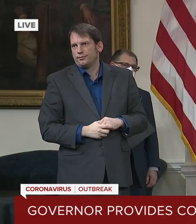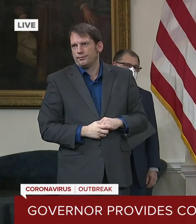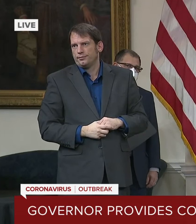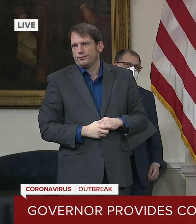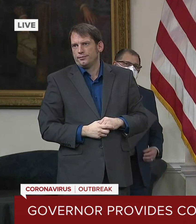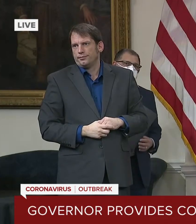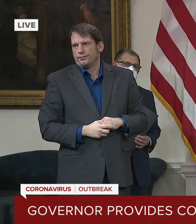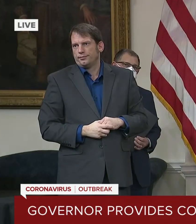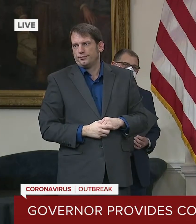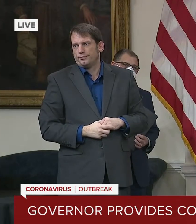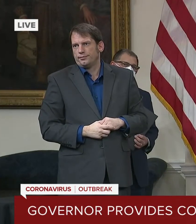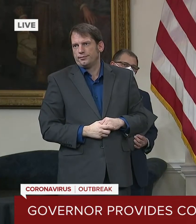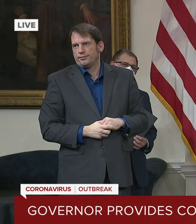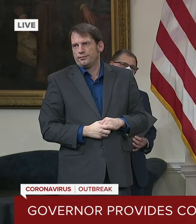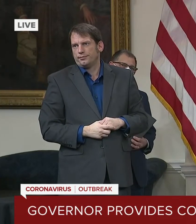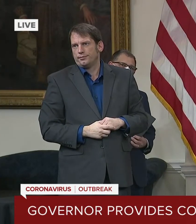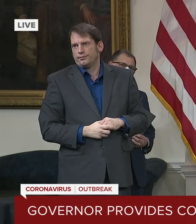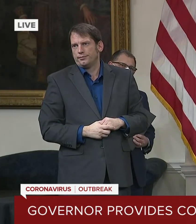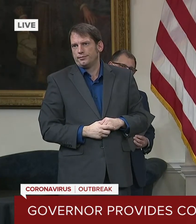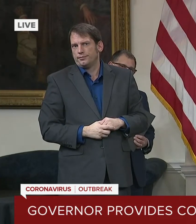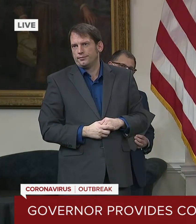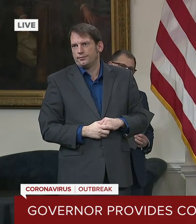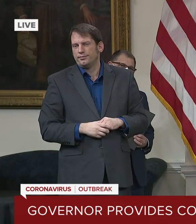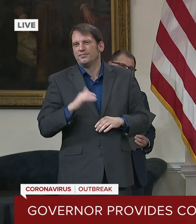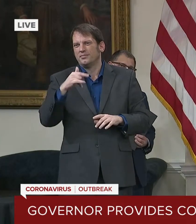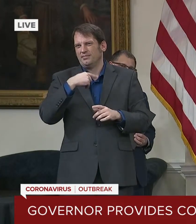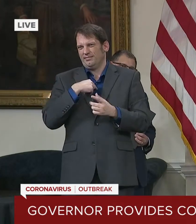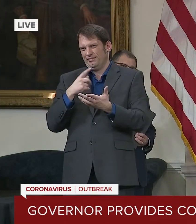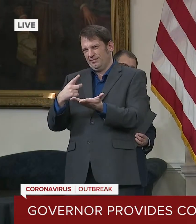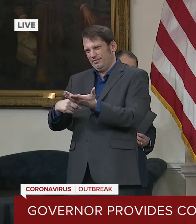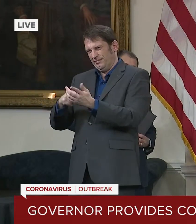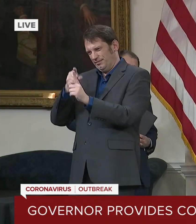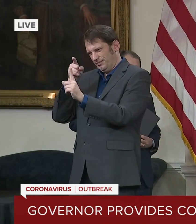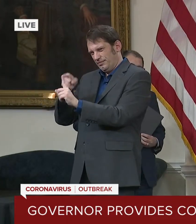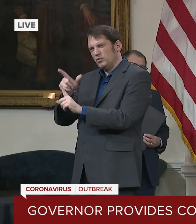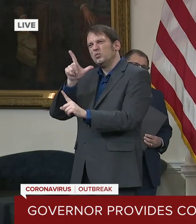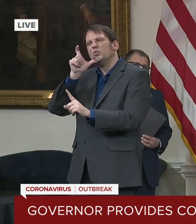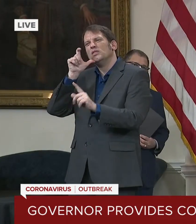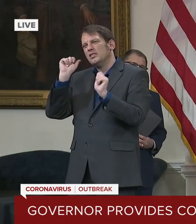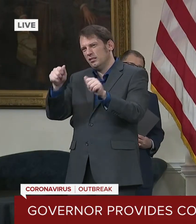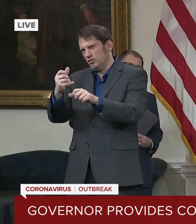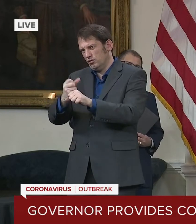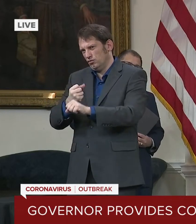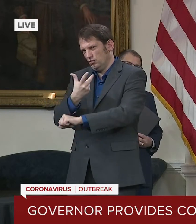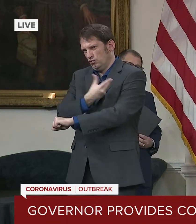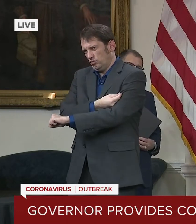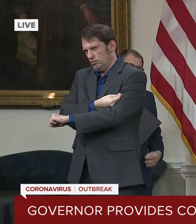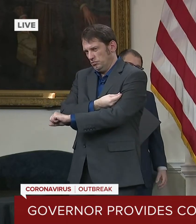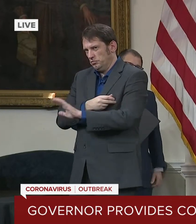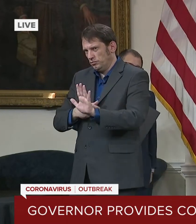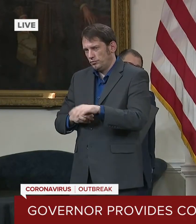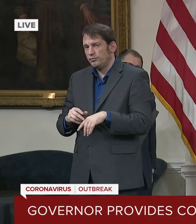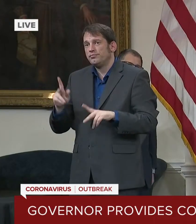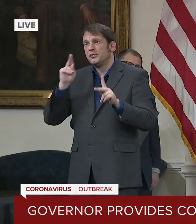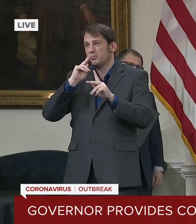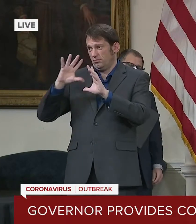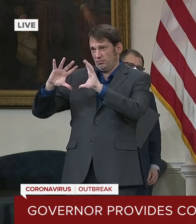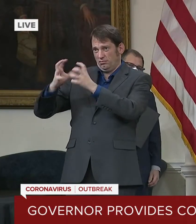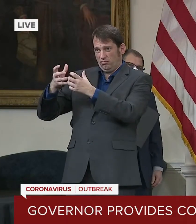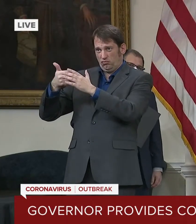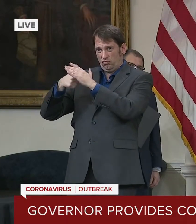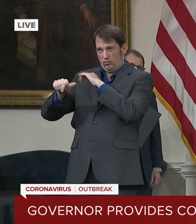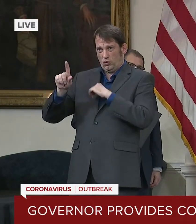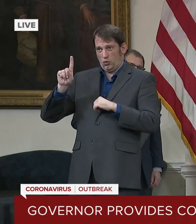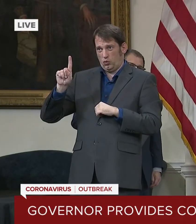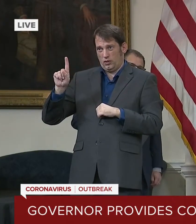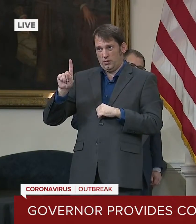Yesterday, Secretary Schrader presented it was his preference to stay in 1D for a little bit longer. Can you talk about the decision to move forward? And